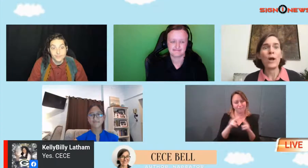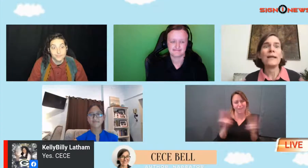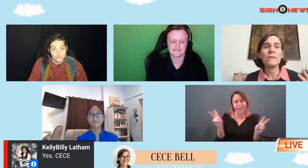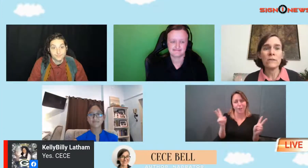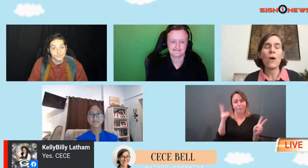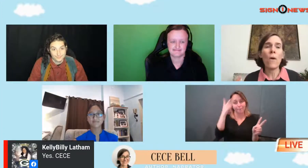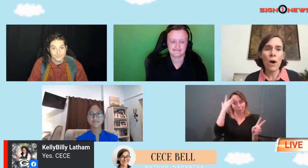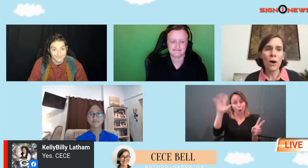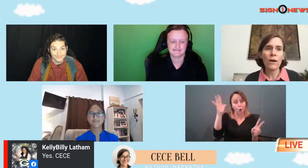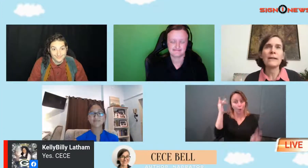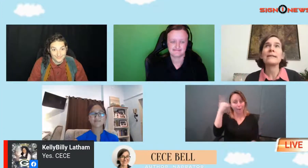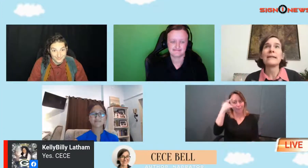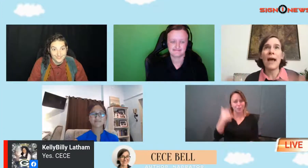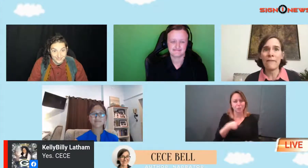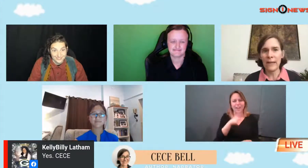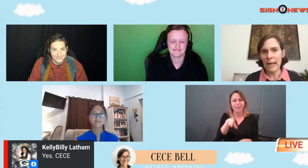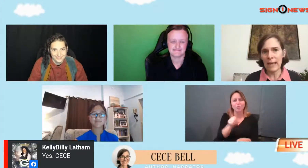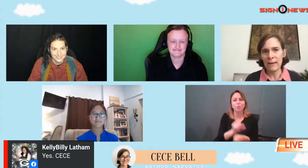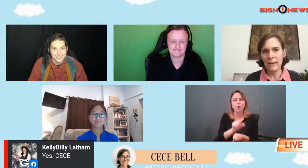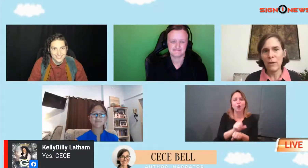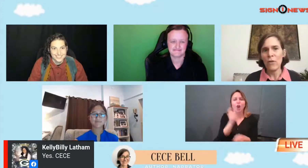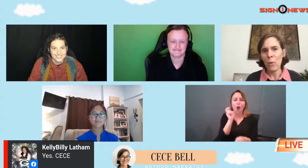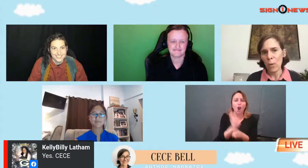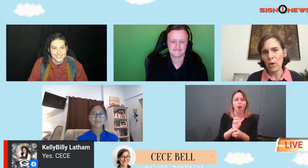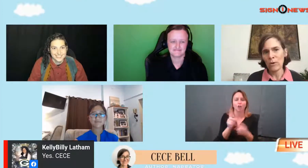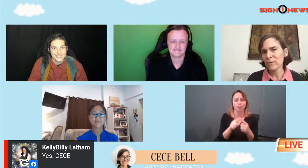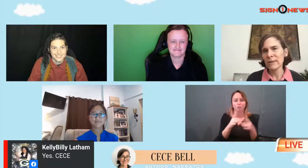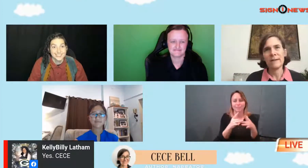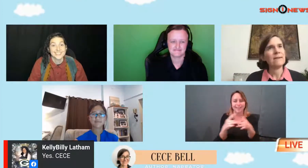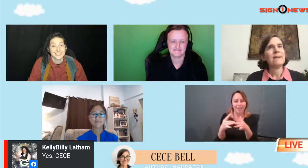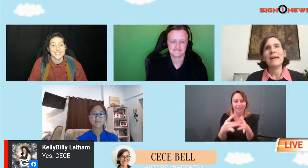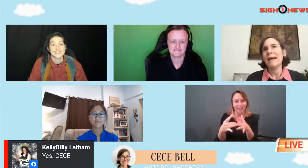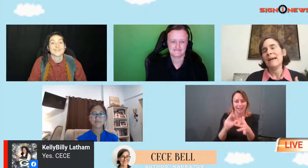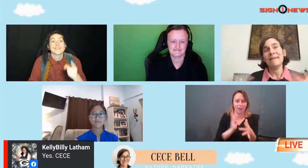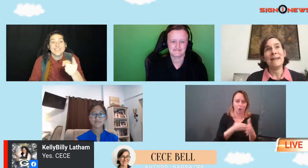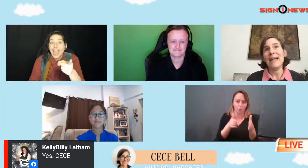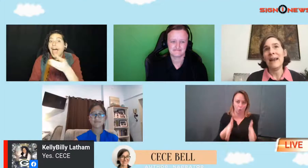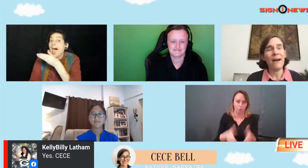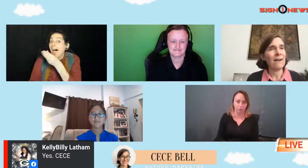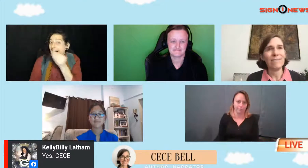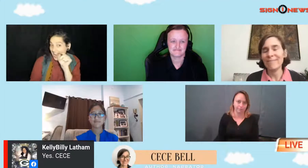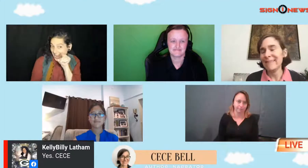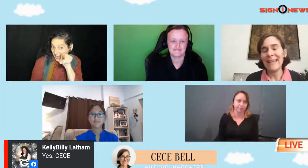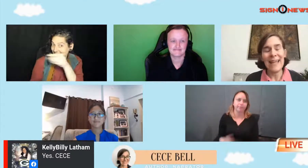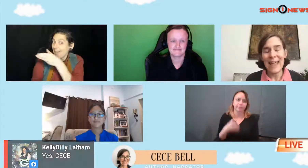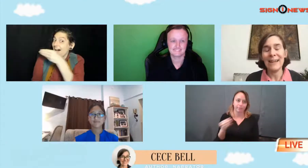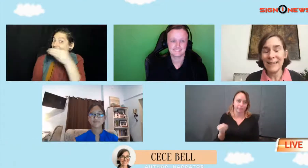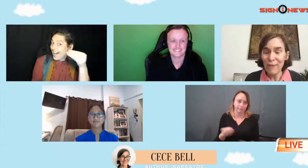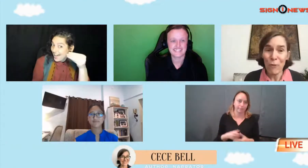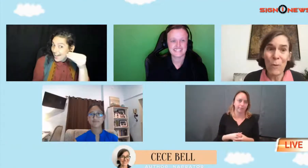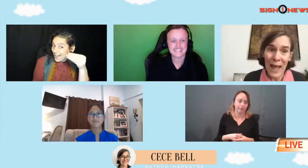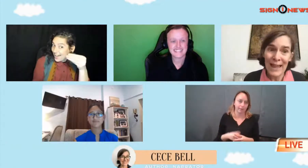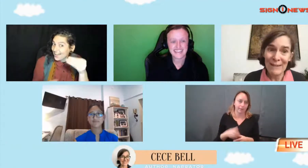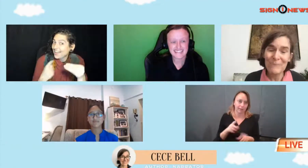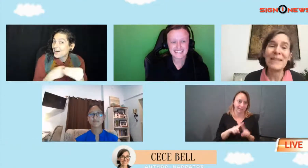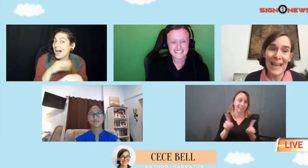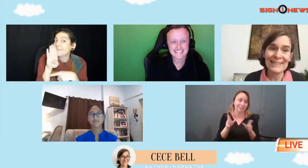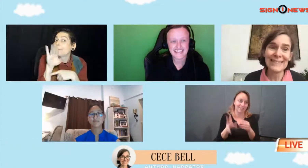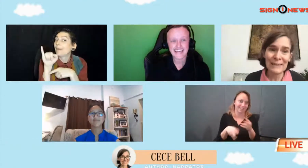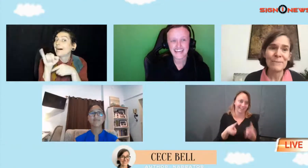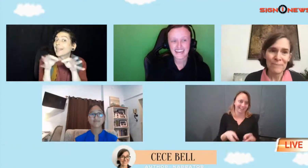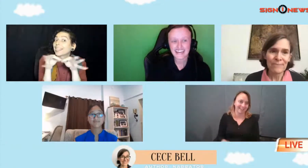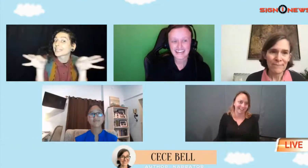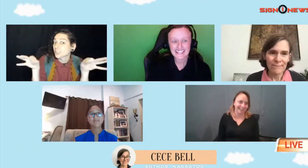we are working so hard to navigate the world in a different way.